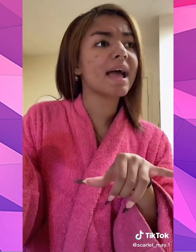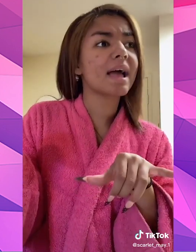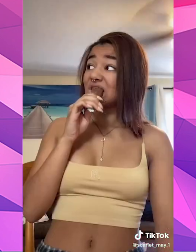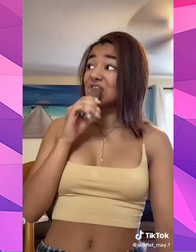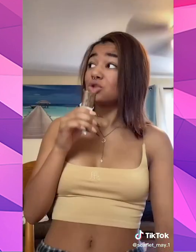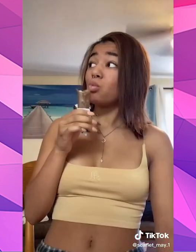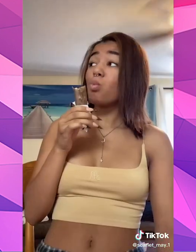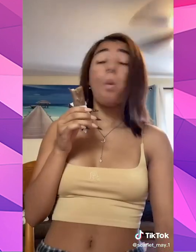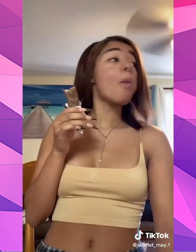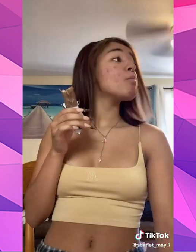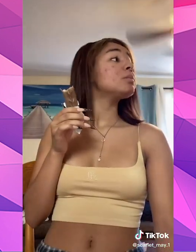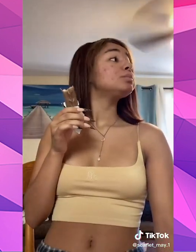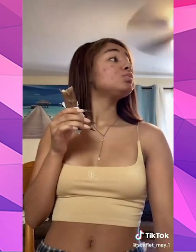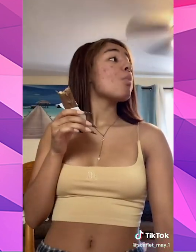that? Who